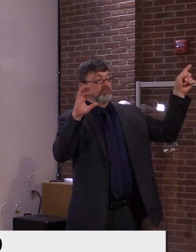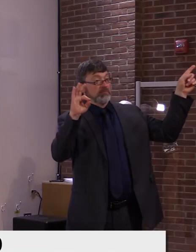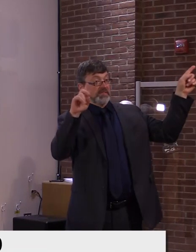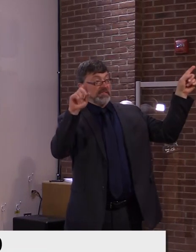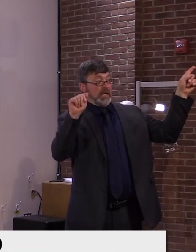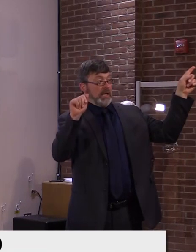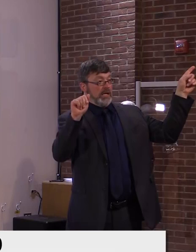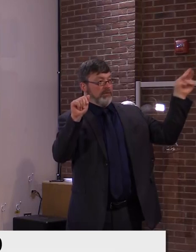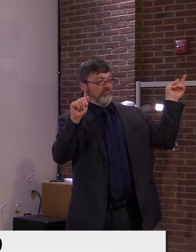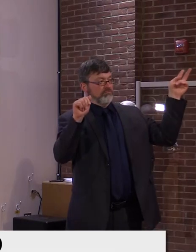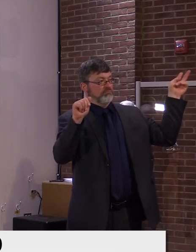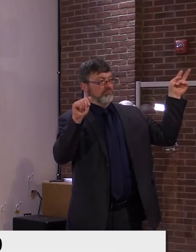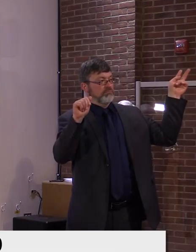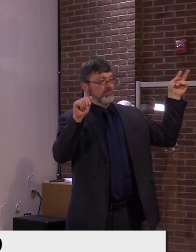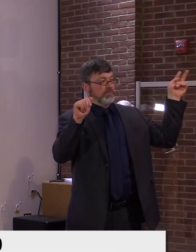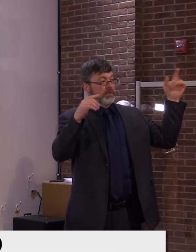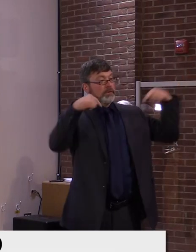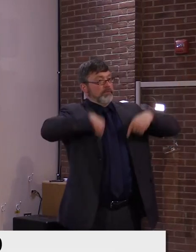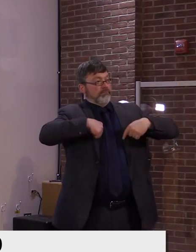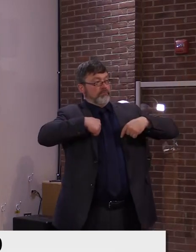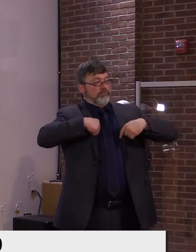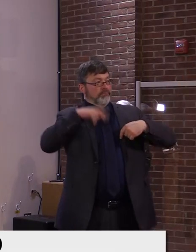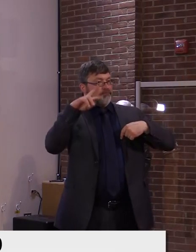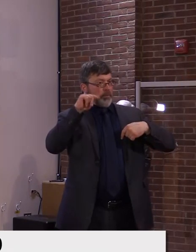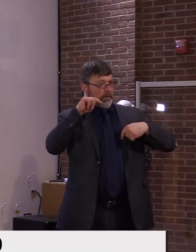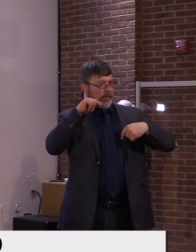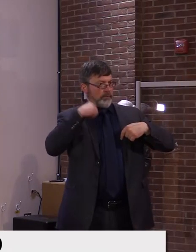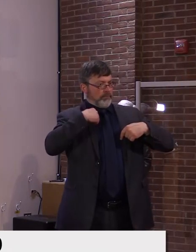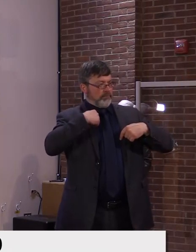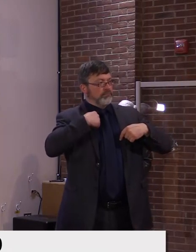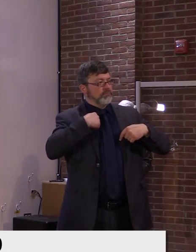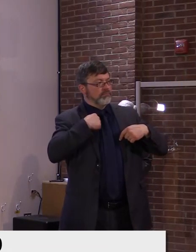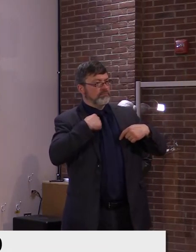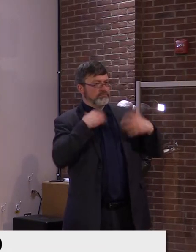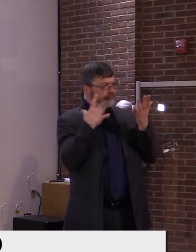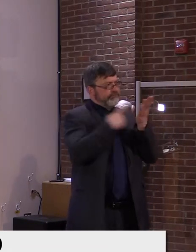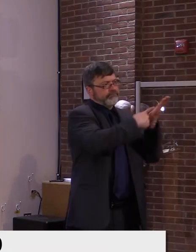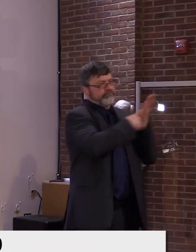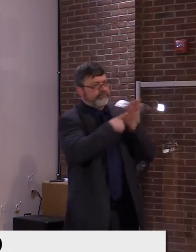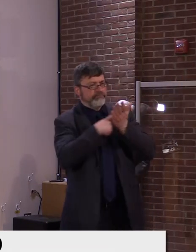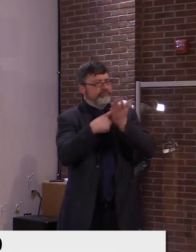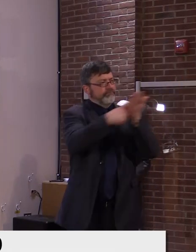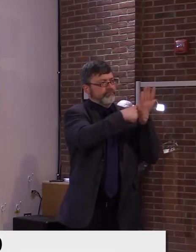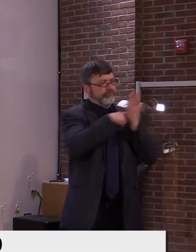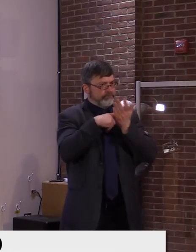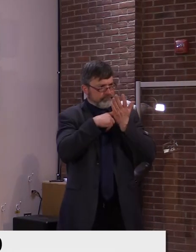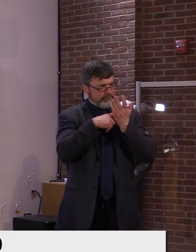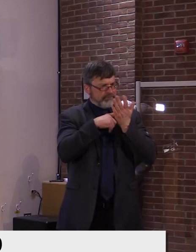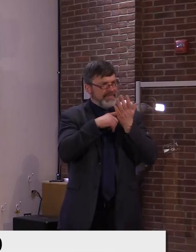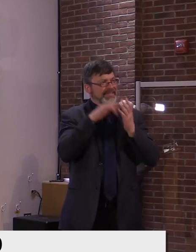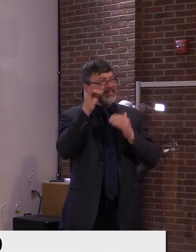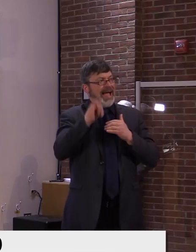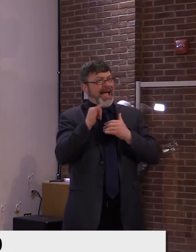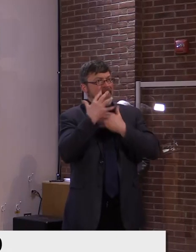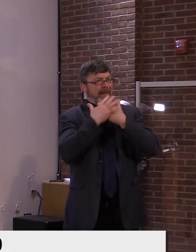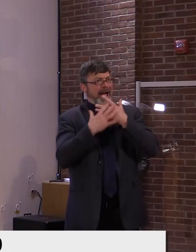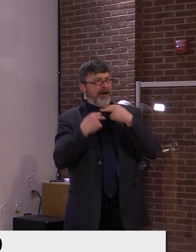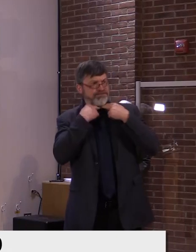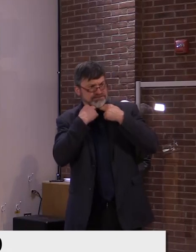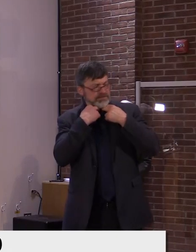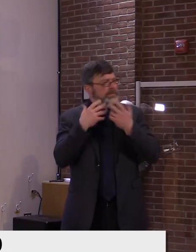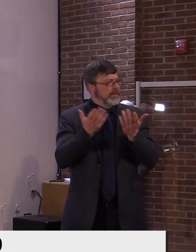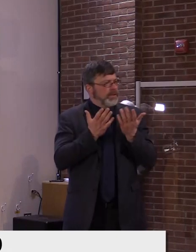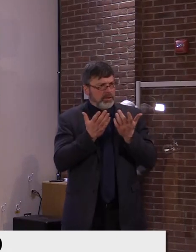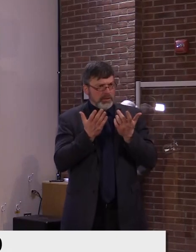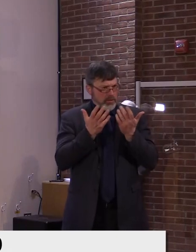the information they need about this unusual blood clotting syndrome. As I mentioned, the blood clots